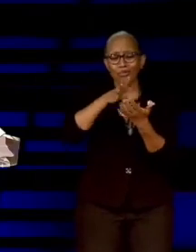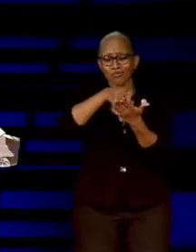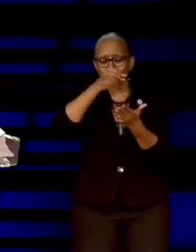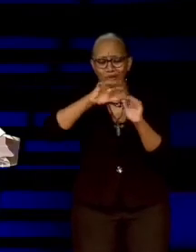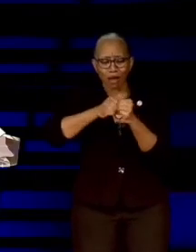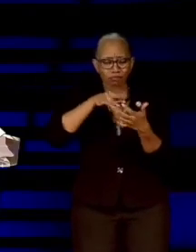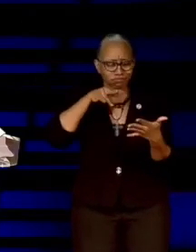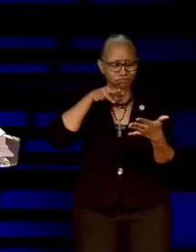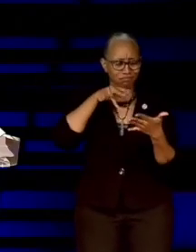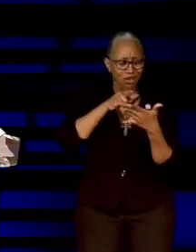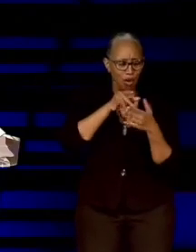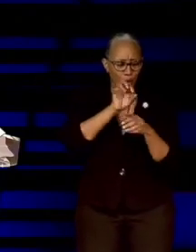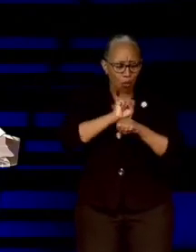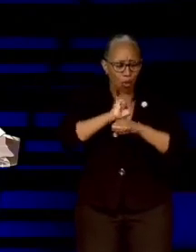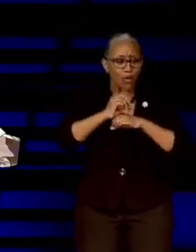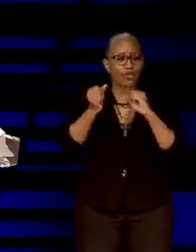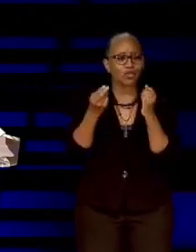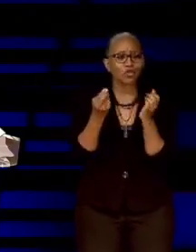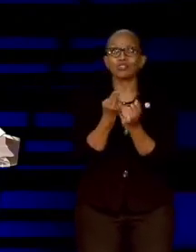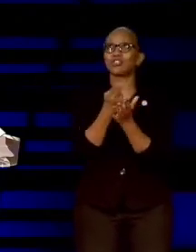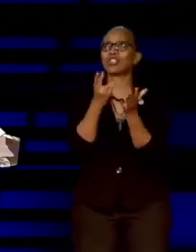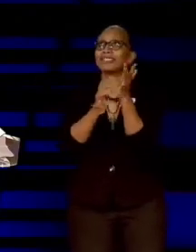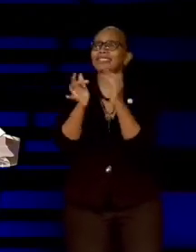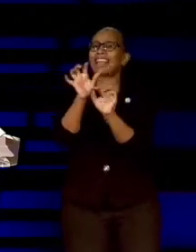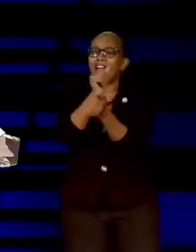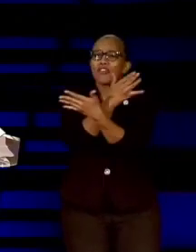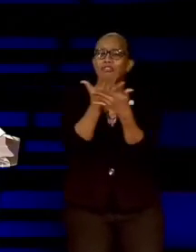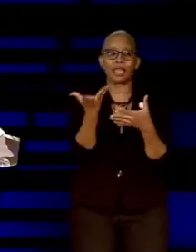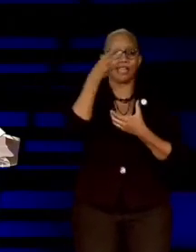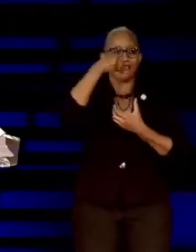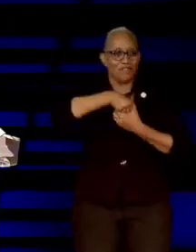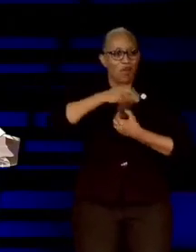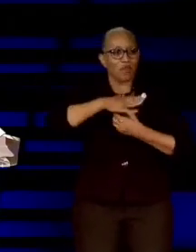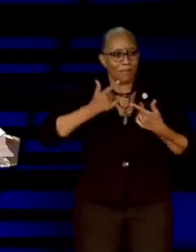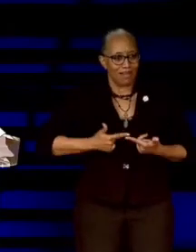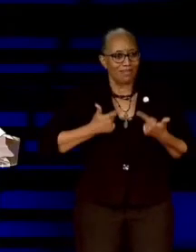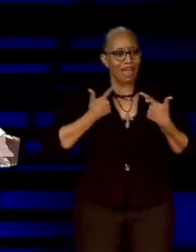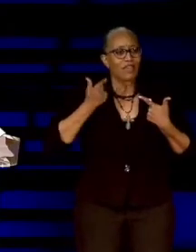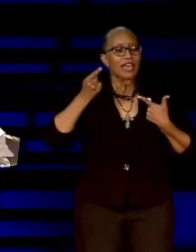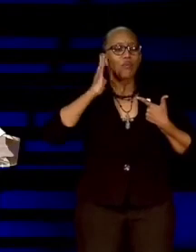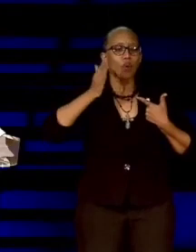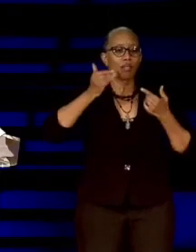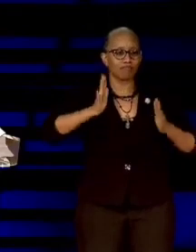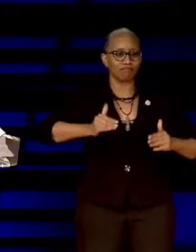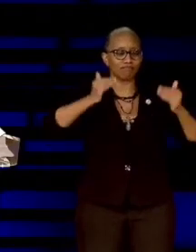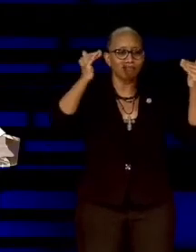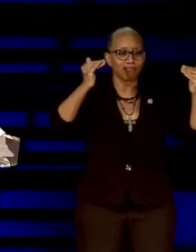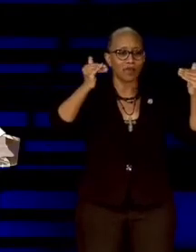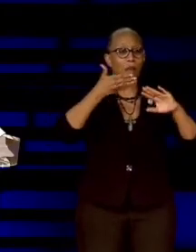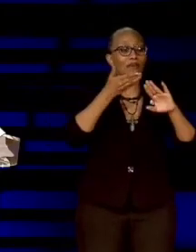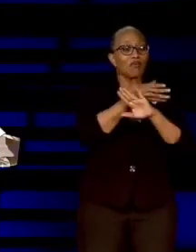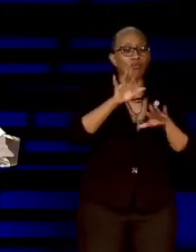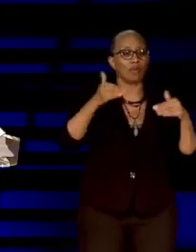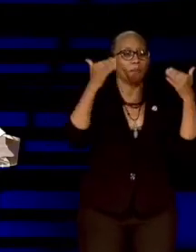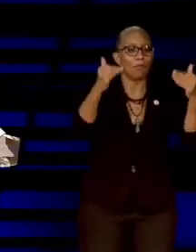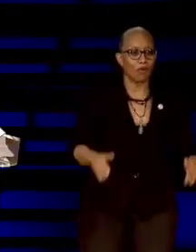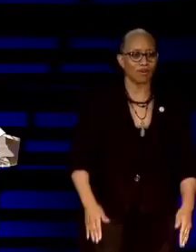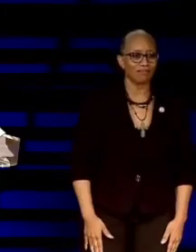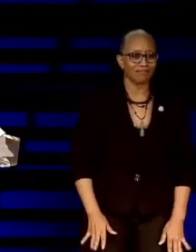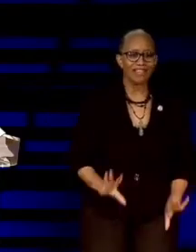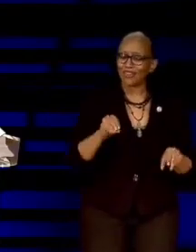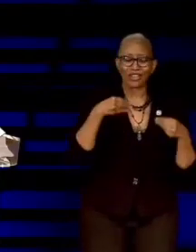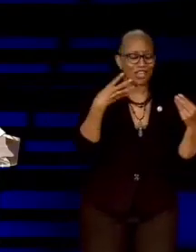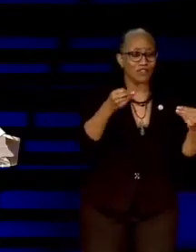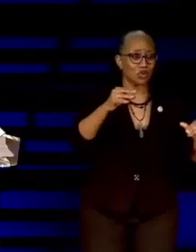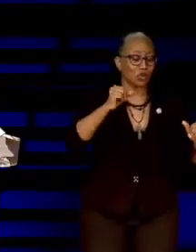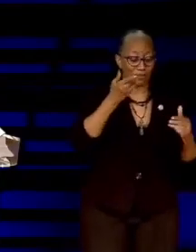how to maneuver Jesus into every area of your life, he'll promote you before you get promoted.